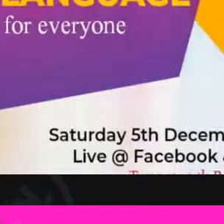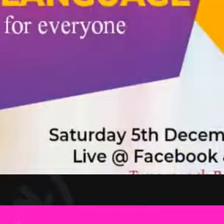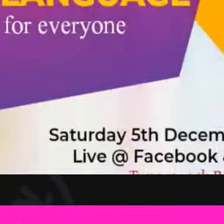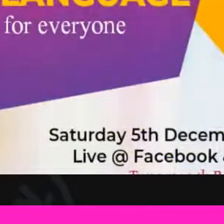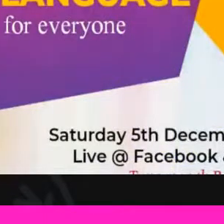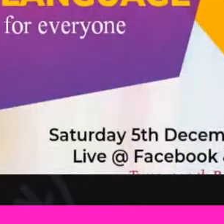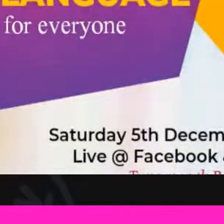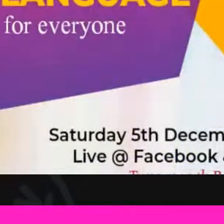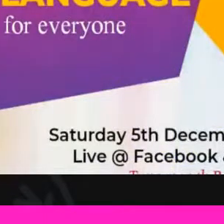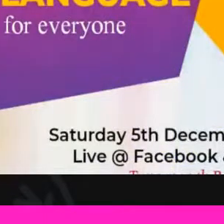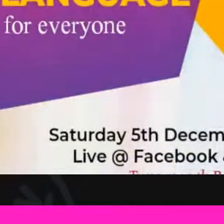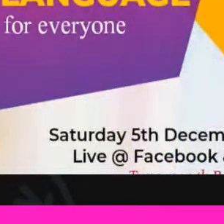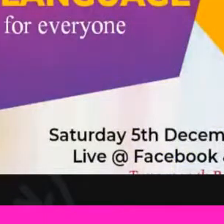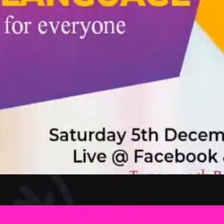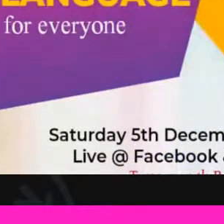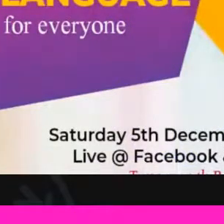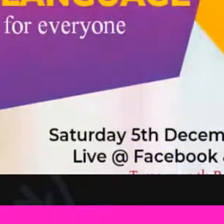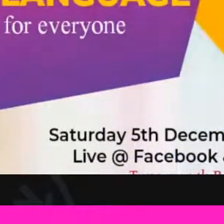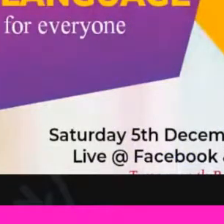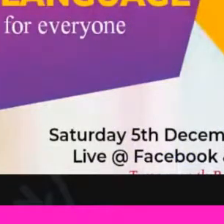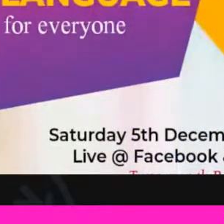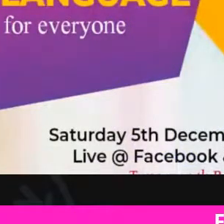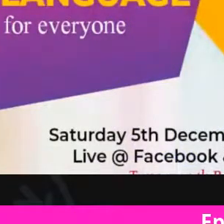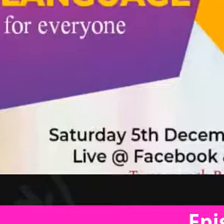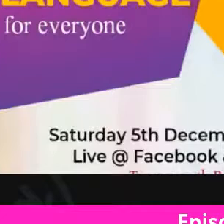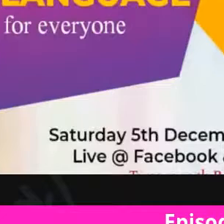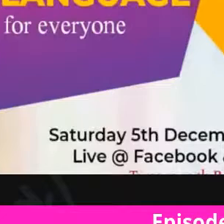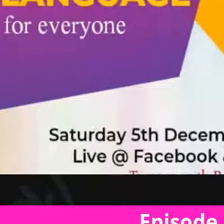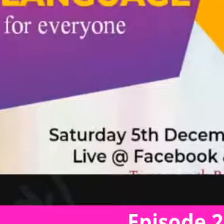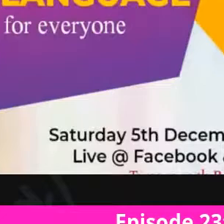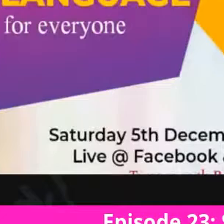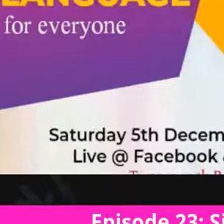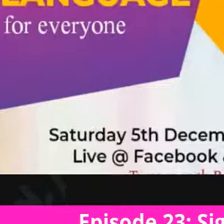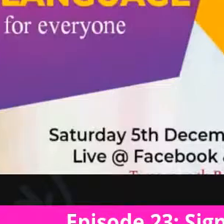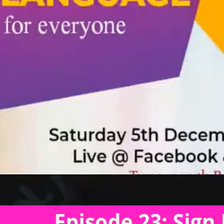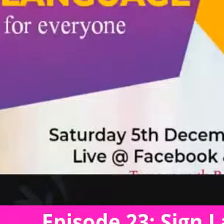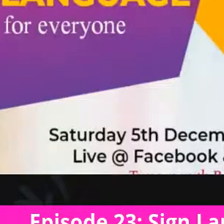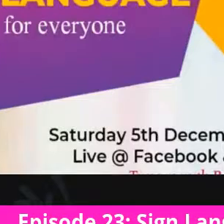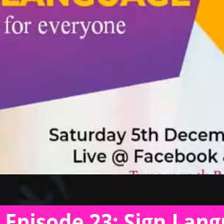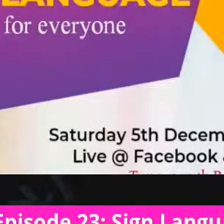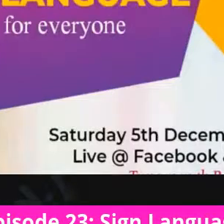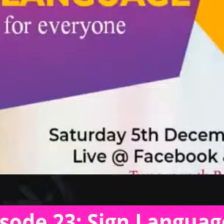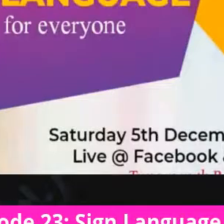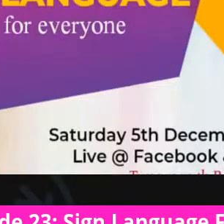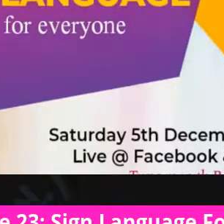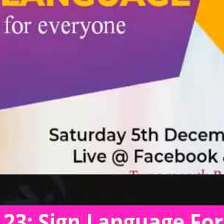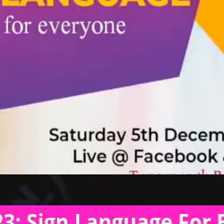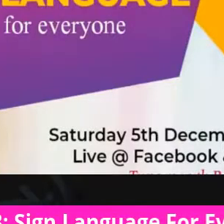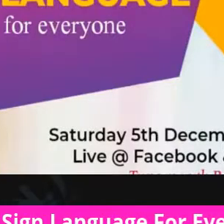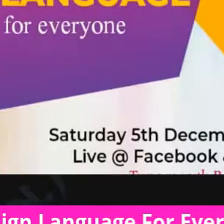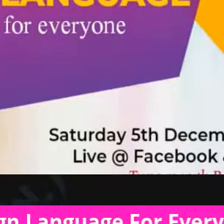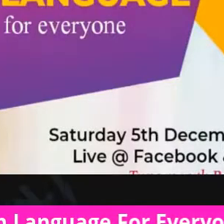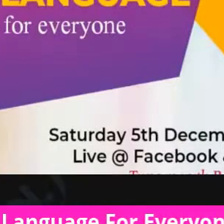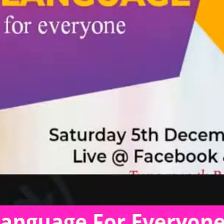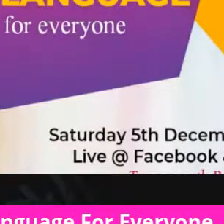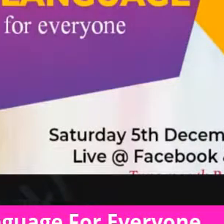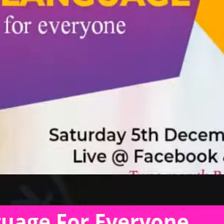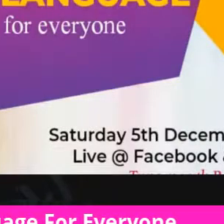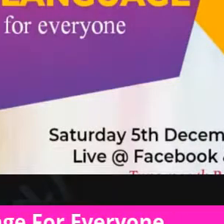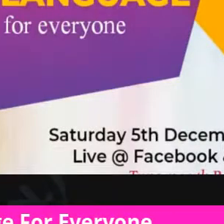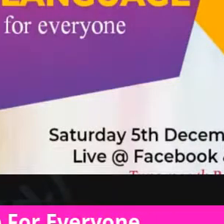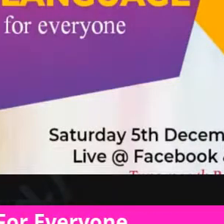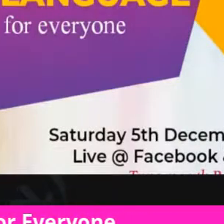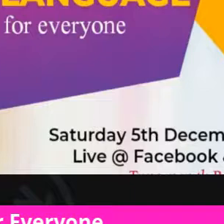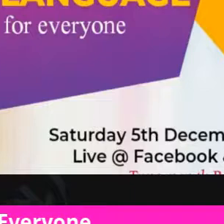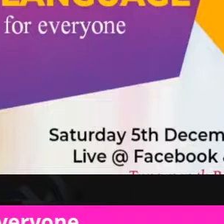so this is the so reason why I muted today's just now. Exactly. So today's episode number 23 is going to be sign language